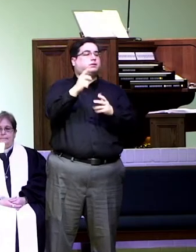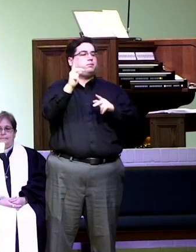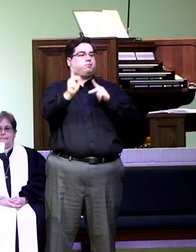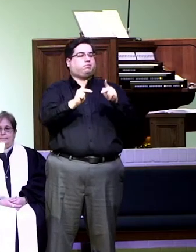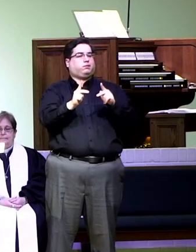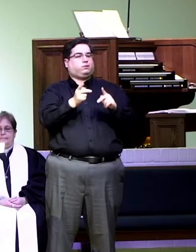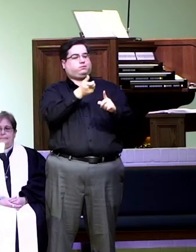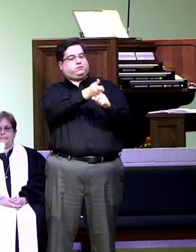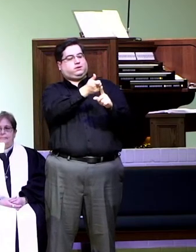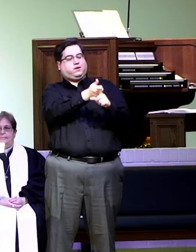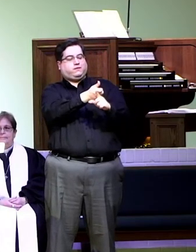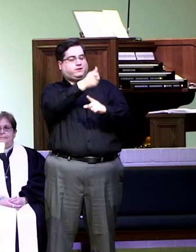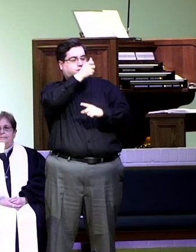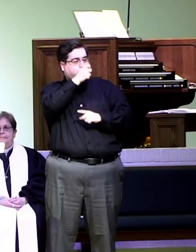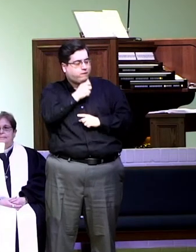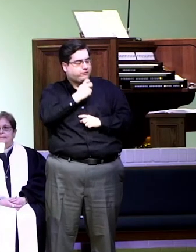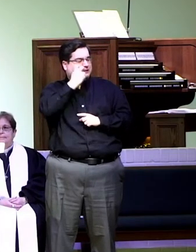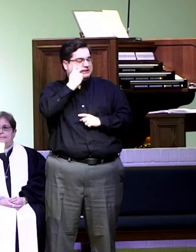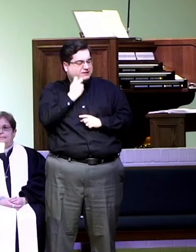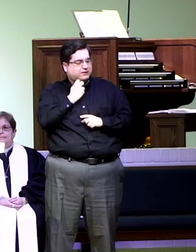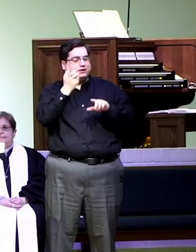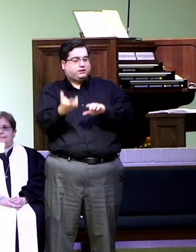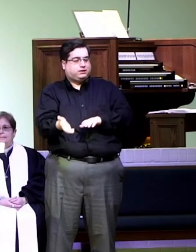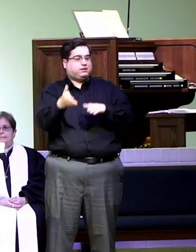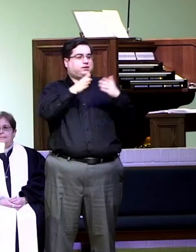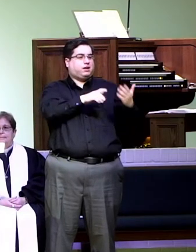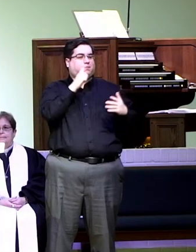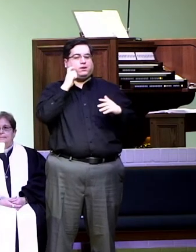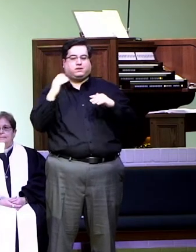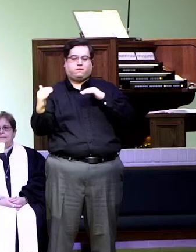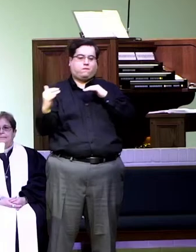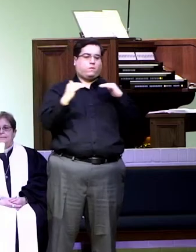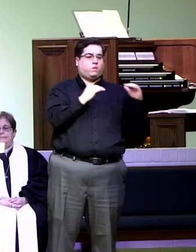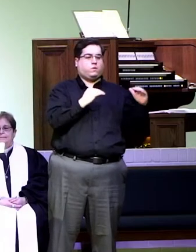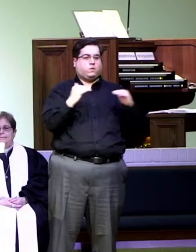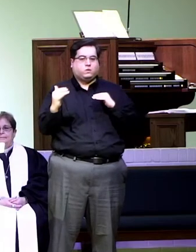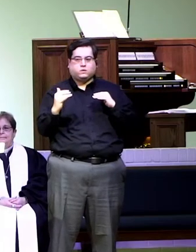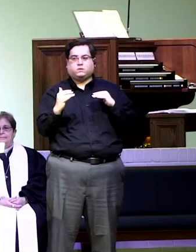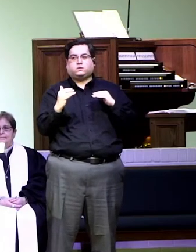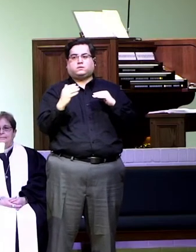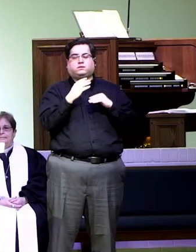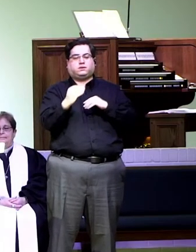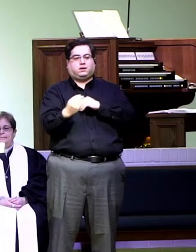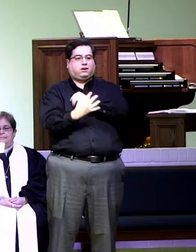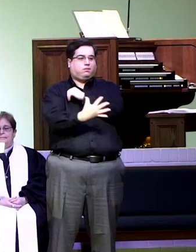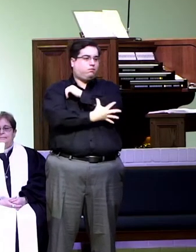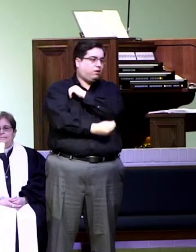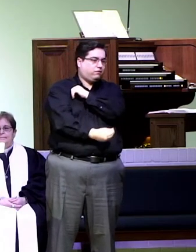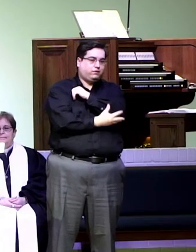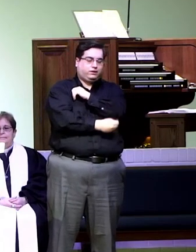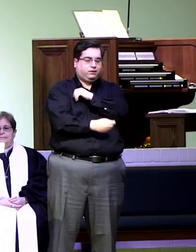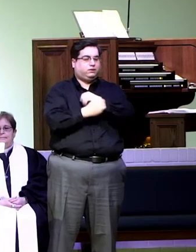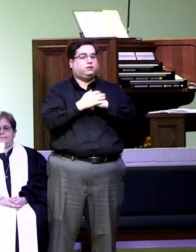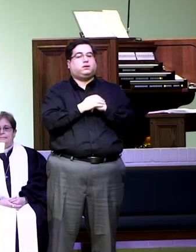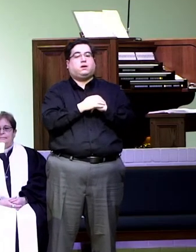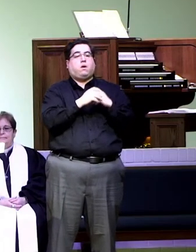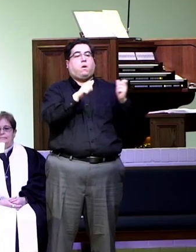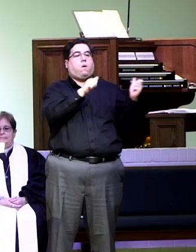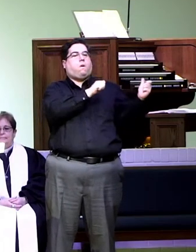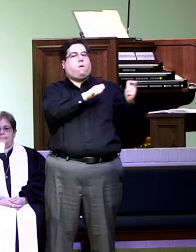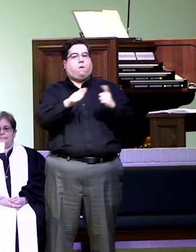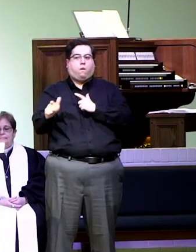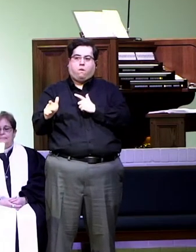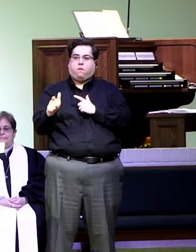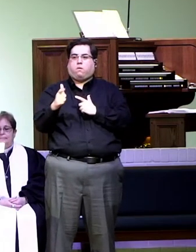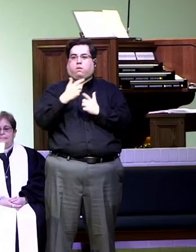are suffering and dying due to wars and poverty. All around